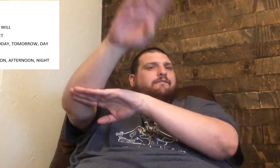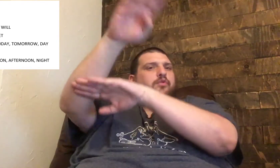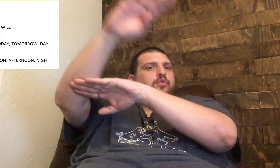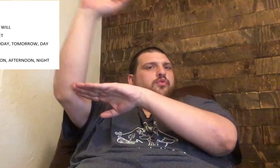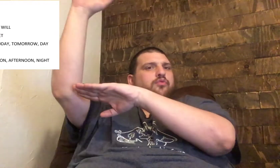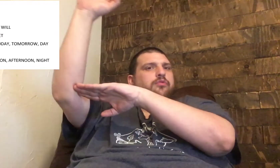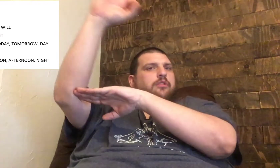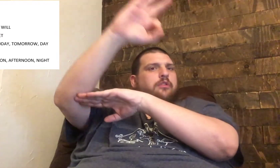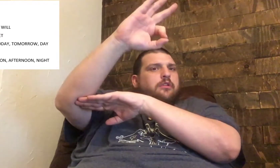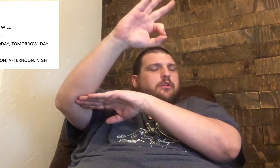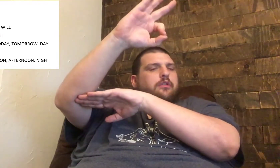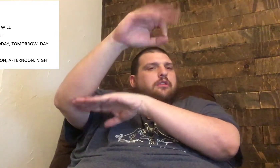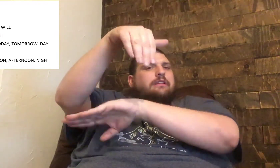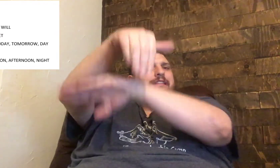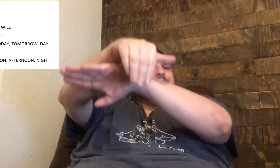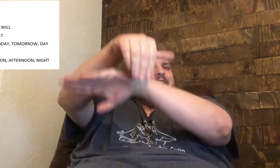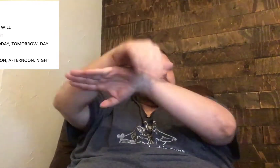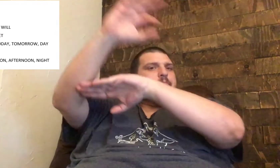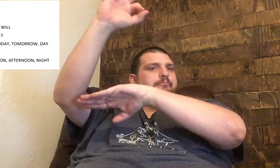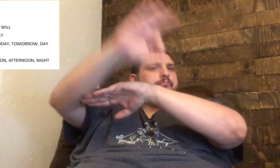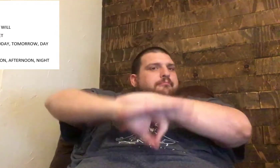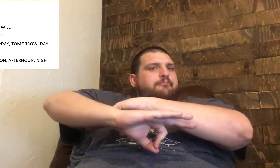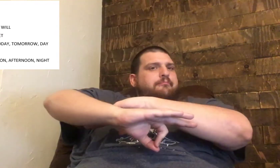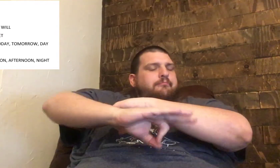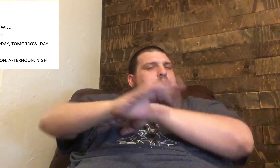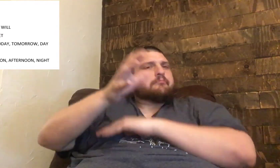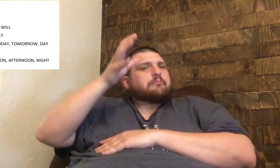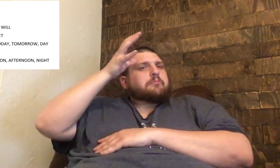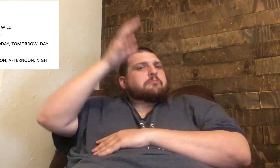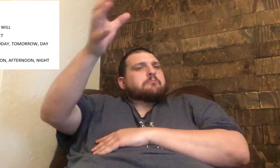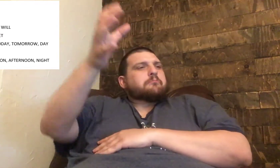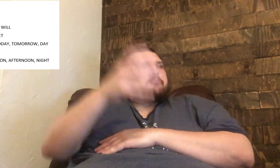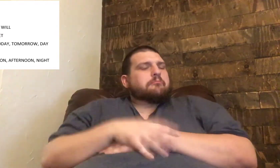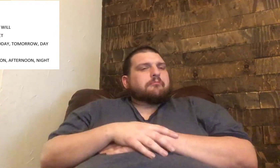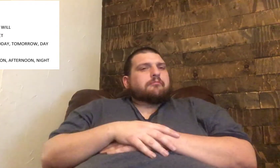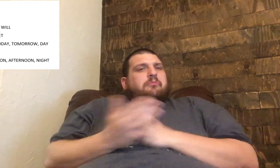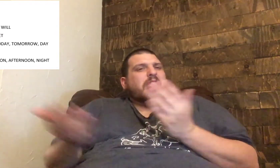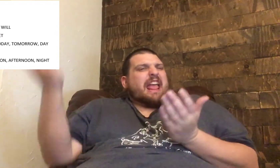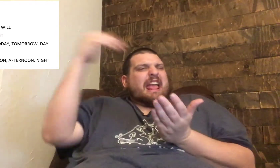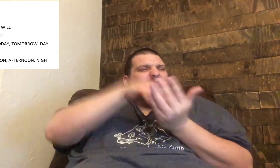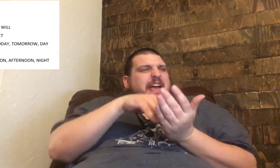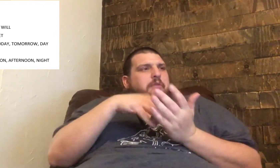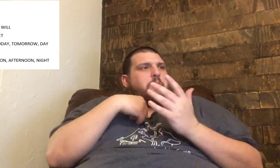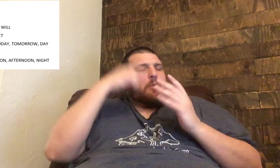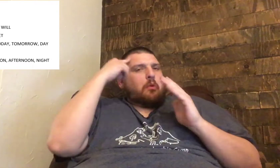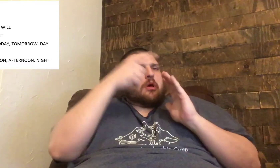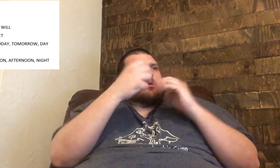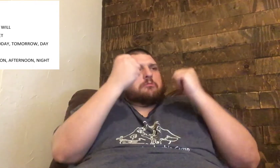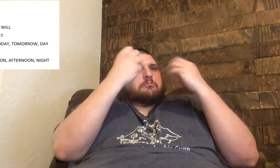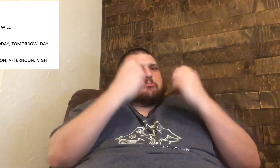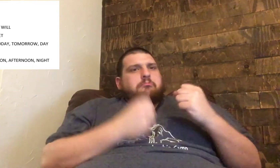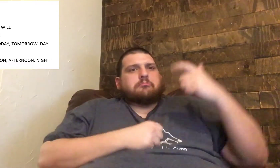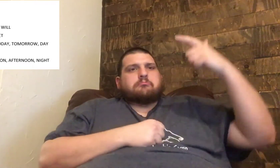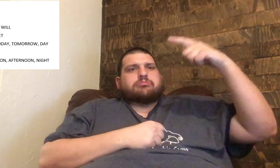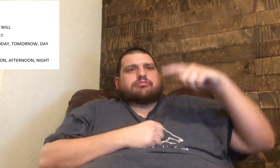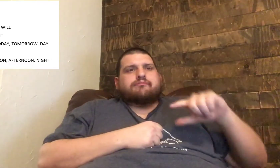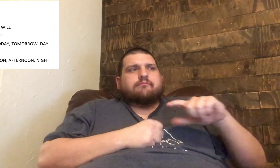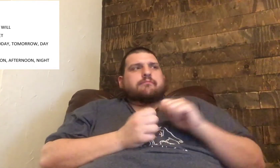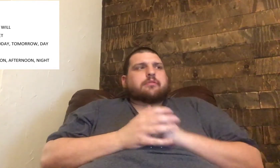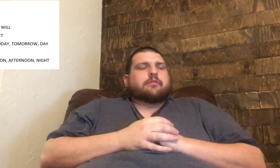sky. Afternoon, it's setting. And at night, it's set. So again, let's go